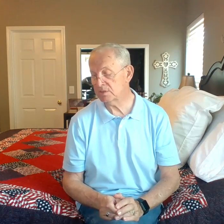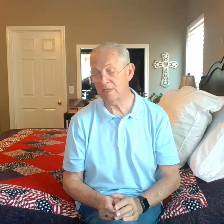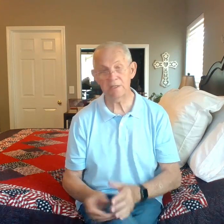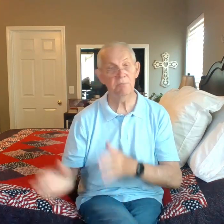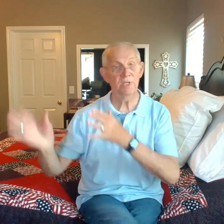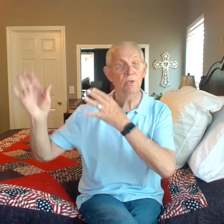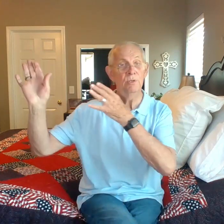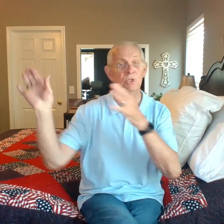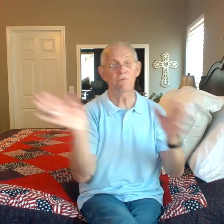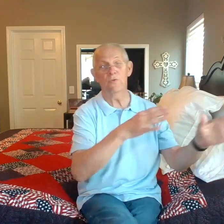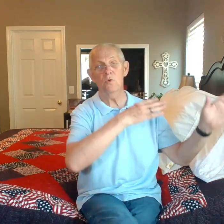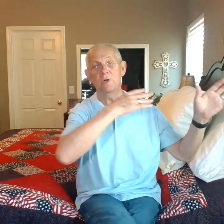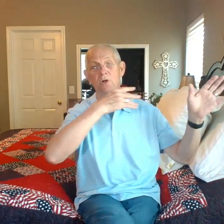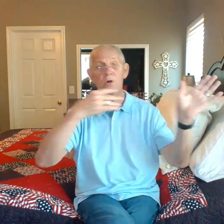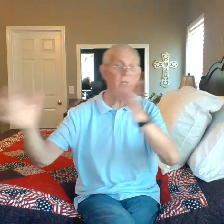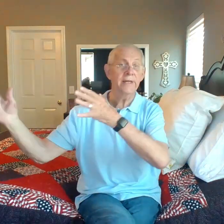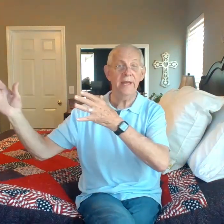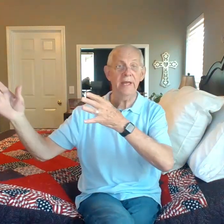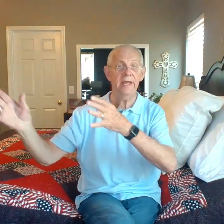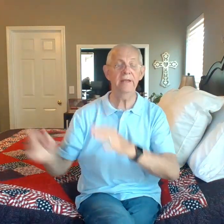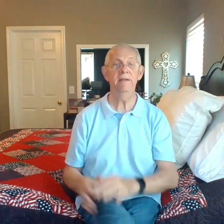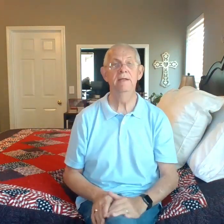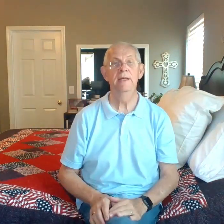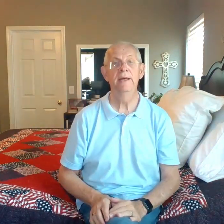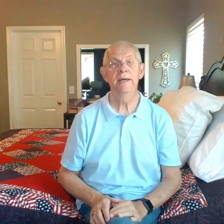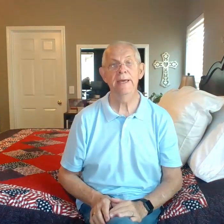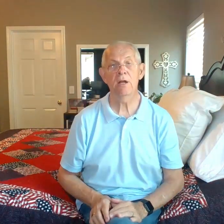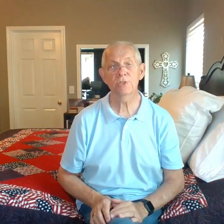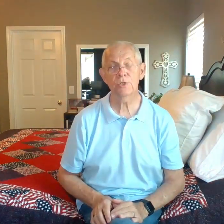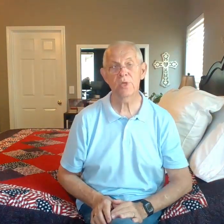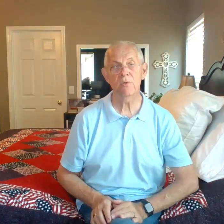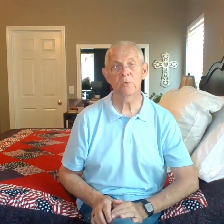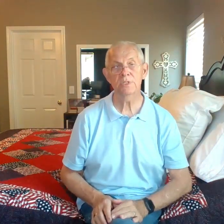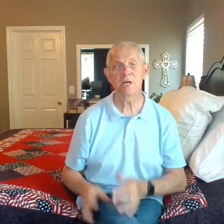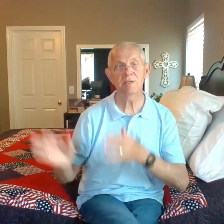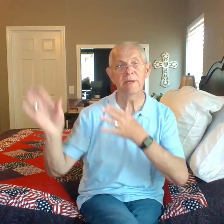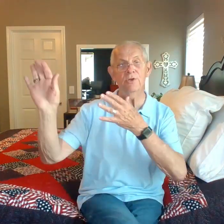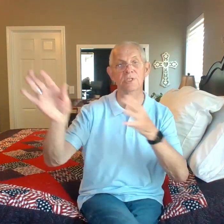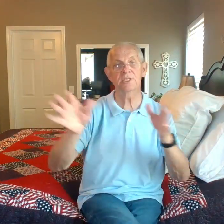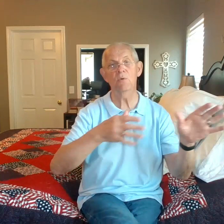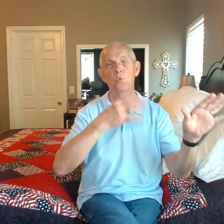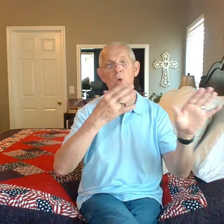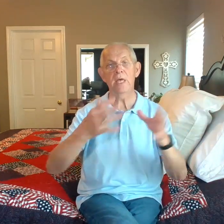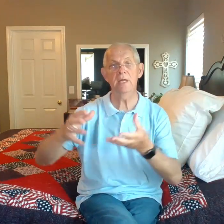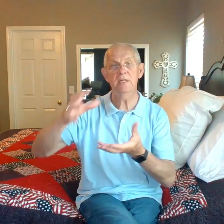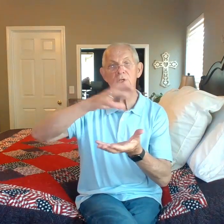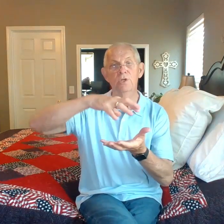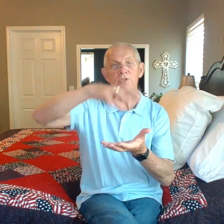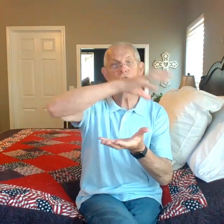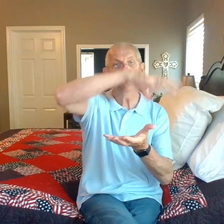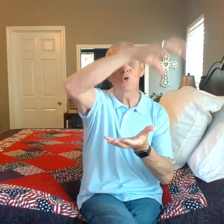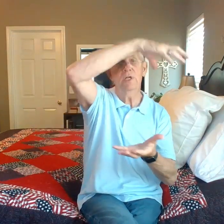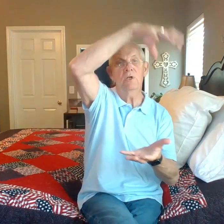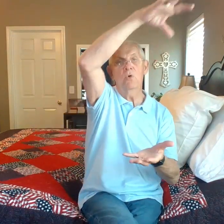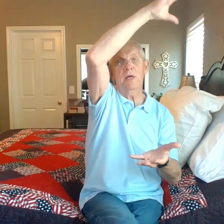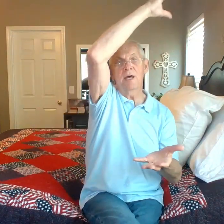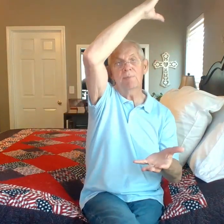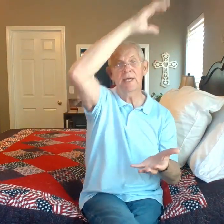that could be used for a hurricane. And also we talked about, you could say wind and you could show it going up like